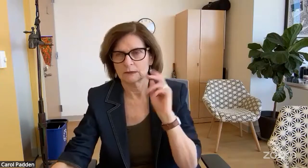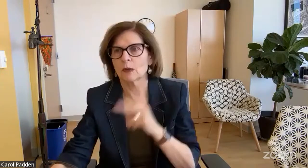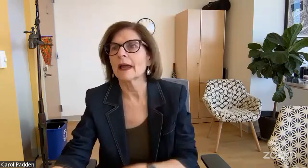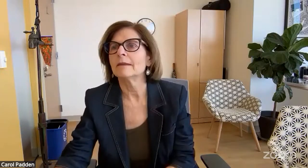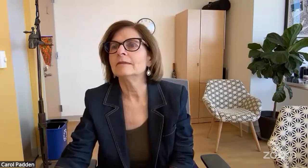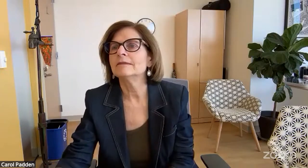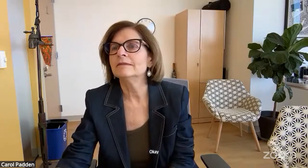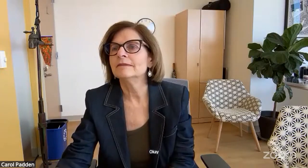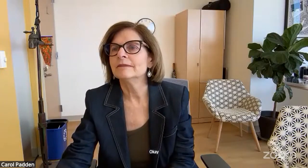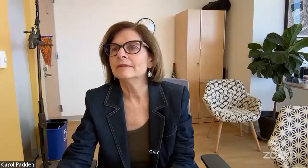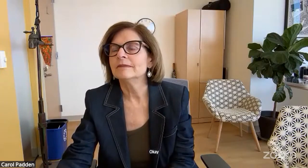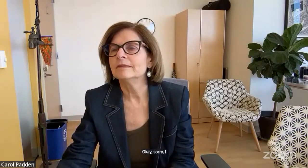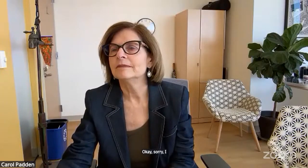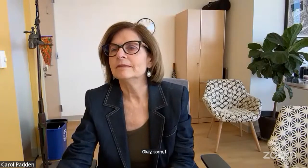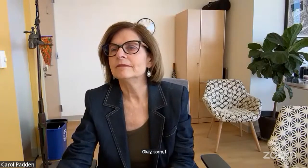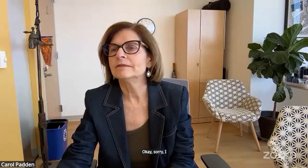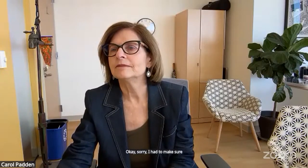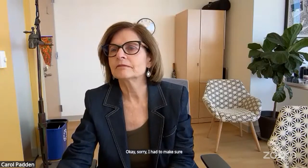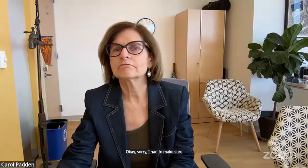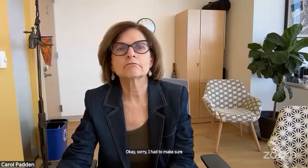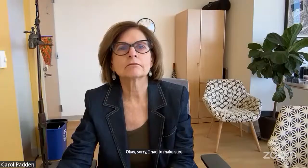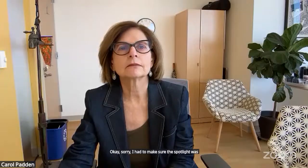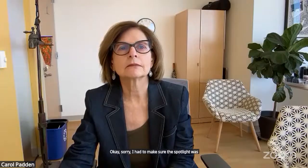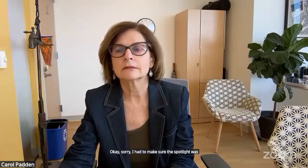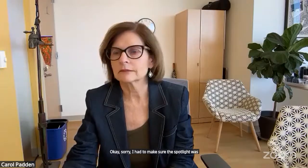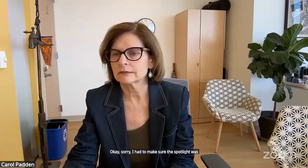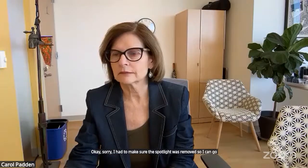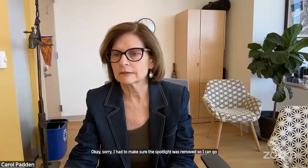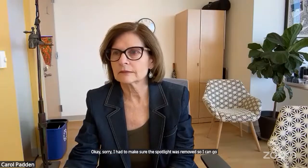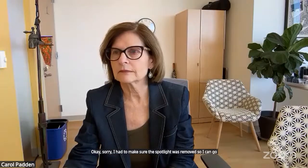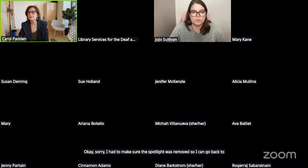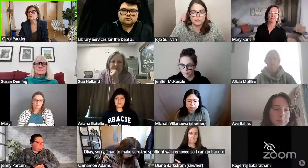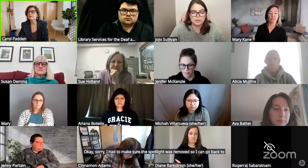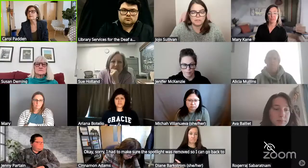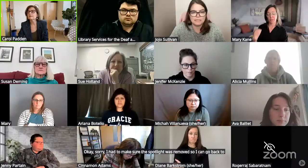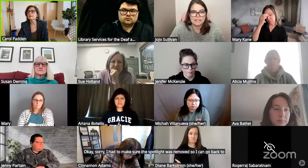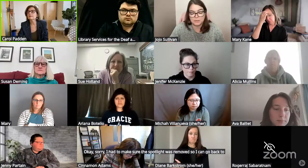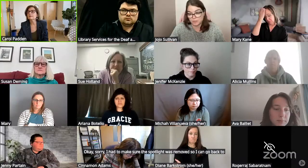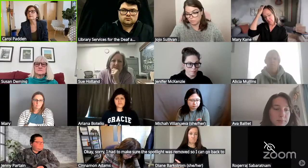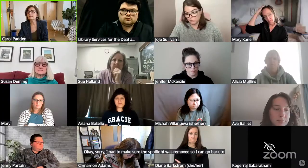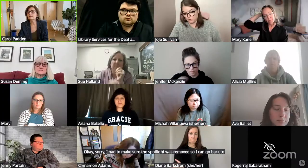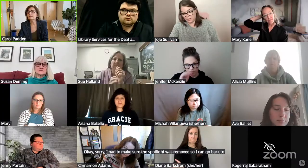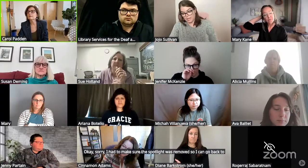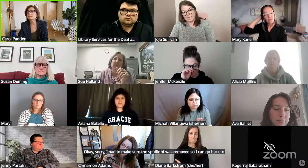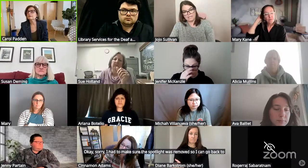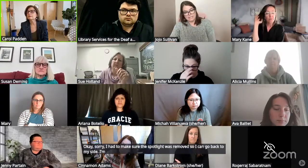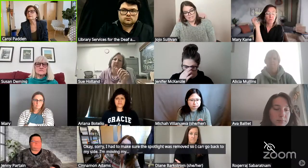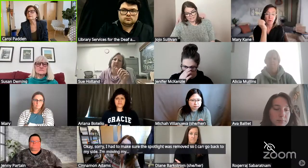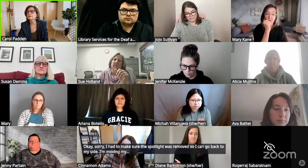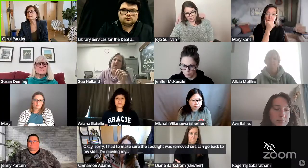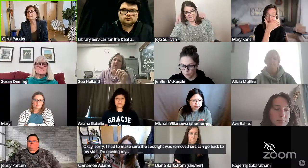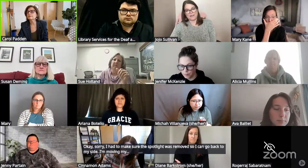Okay. Sorry, I had to make sure the spotlight was removed so I can go back to my side. I'm moving my screen